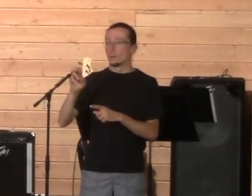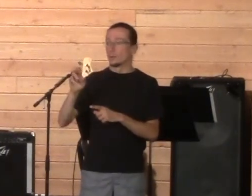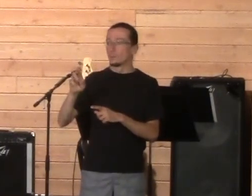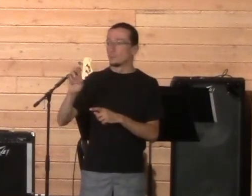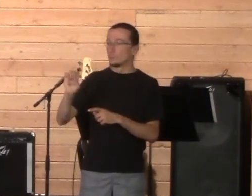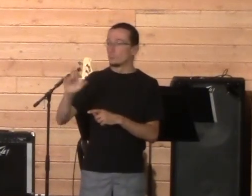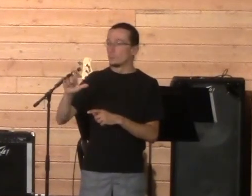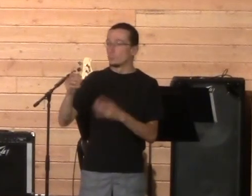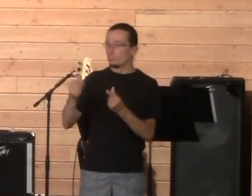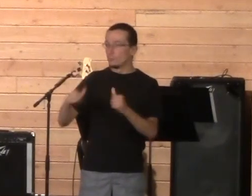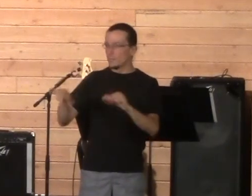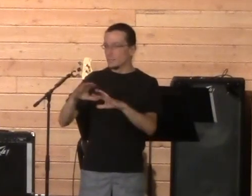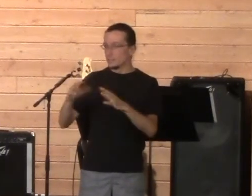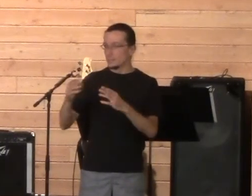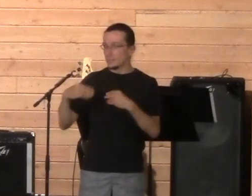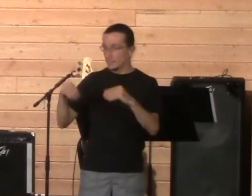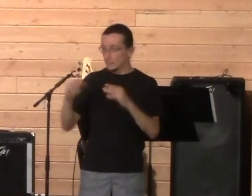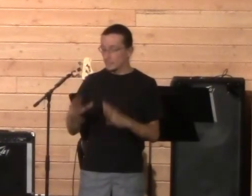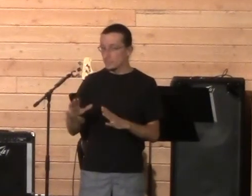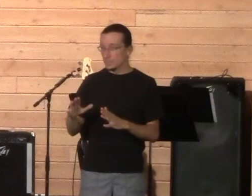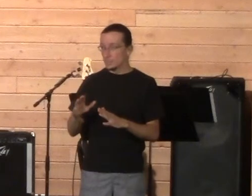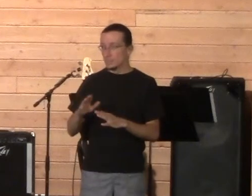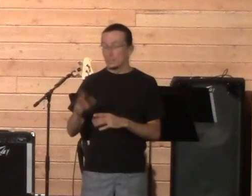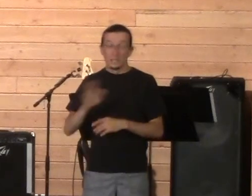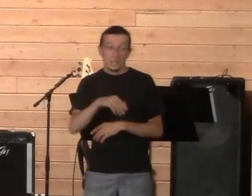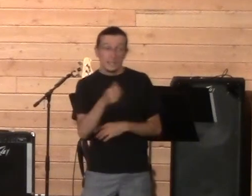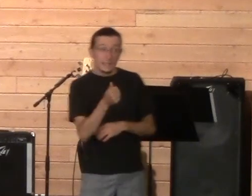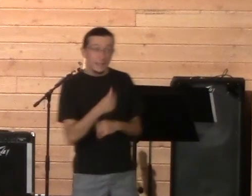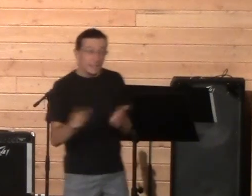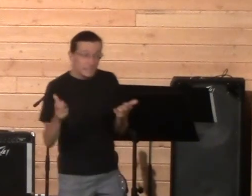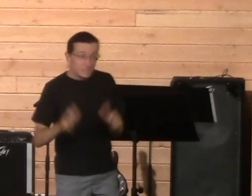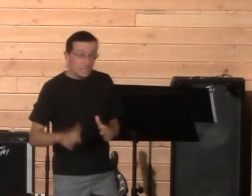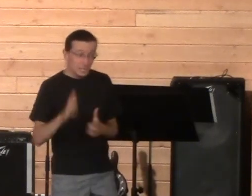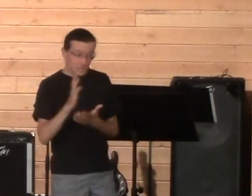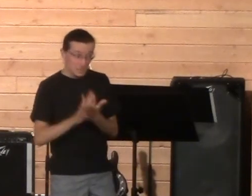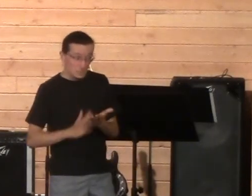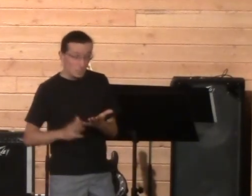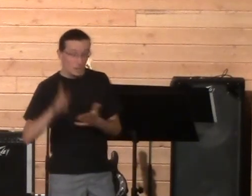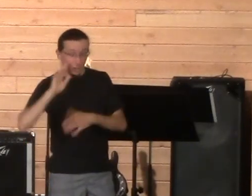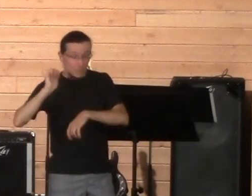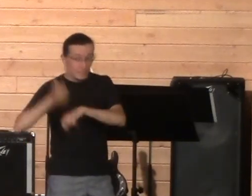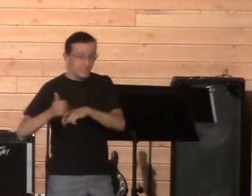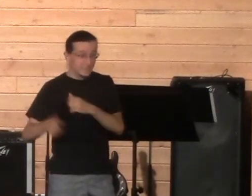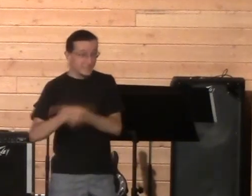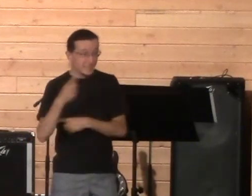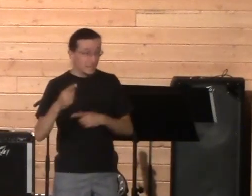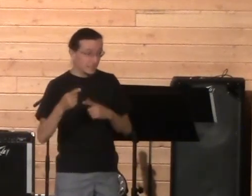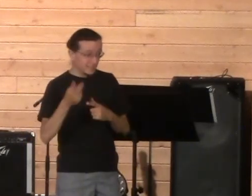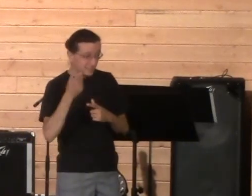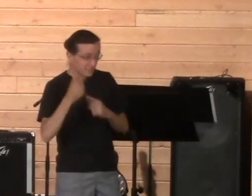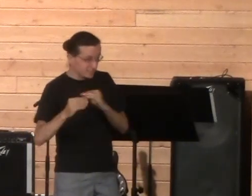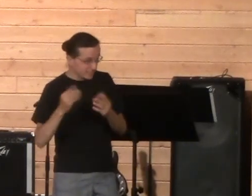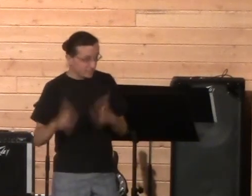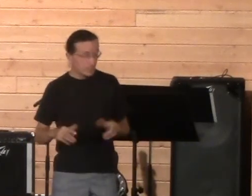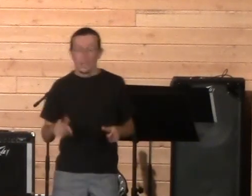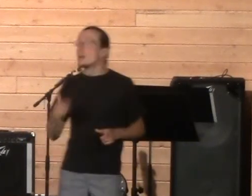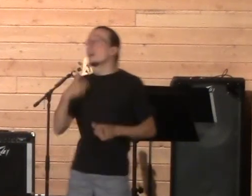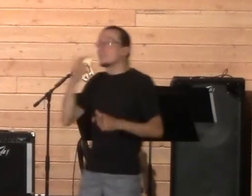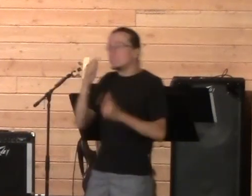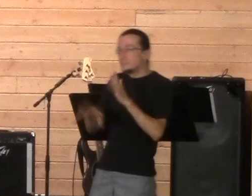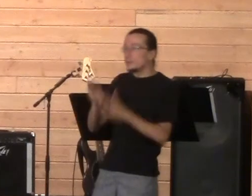sale. Is there any chance that part's going to go in? Has it been done? Has it been fixed? And I said, I just found the UPS